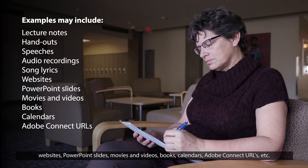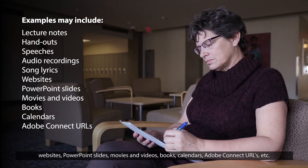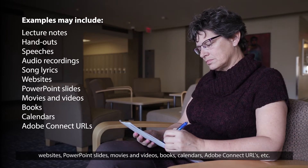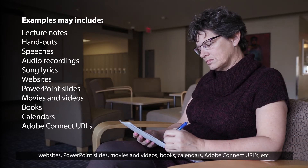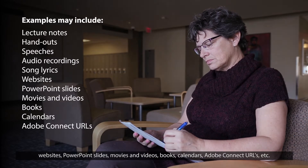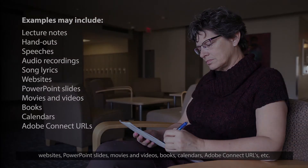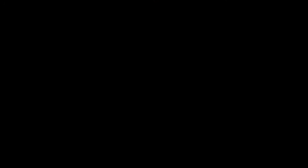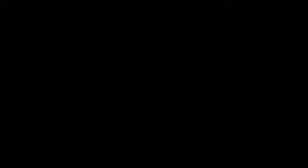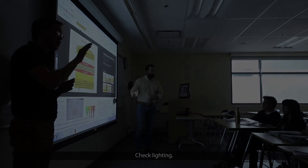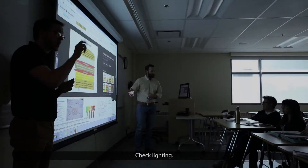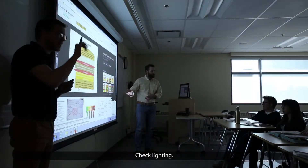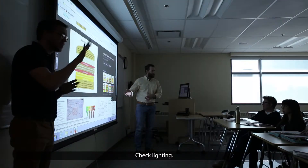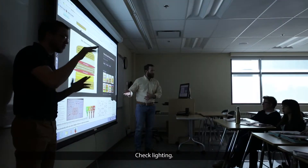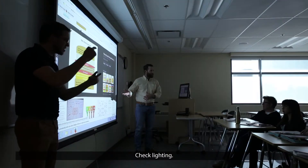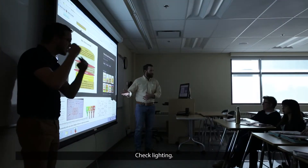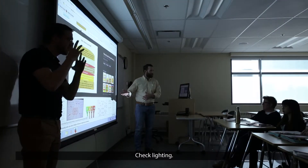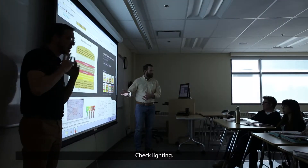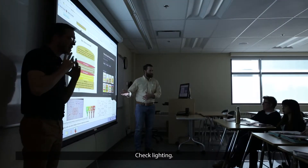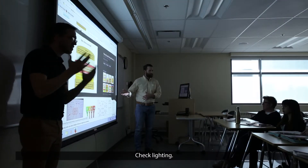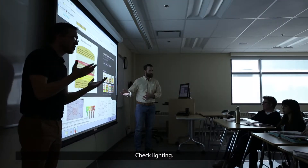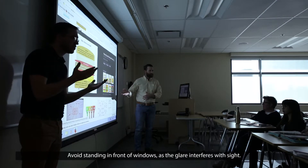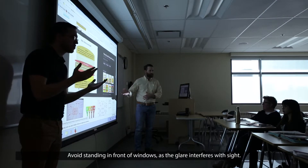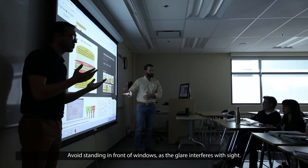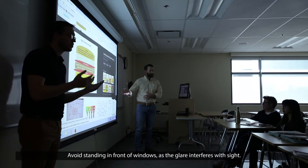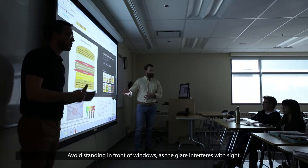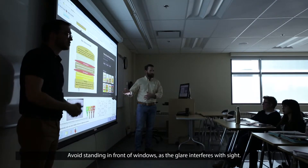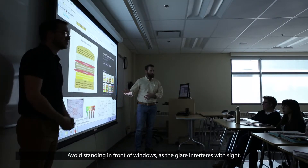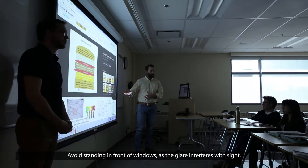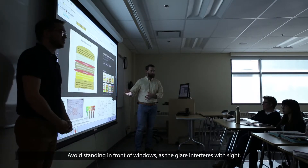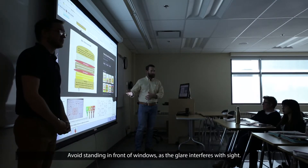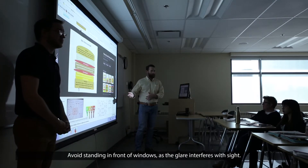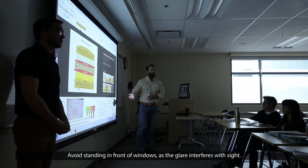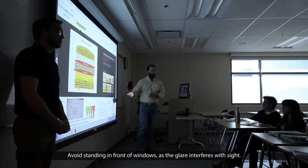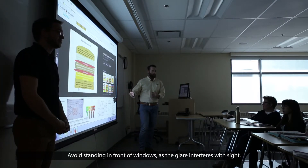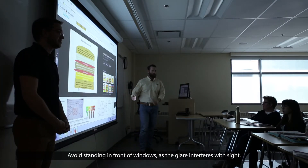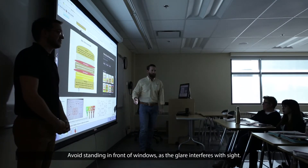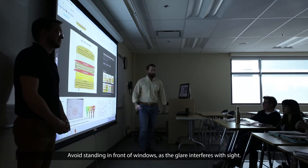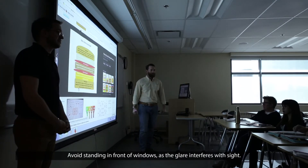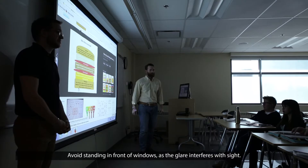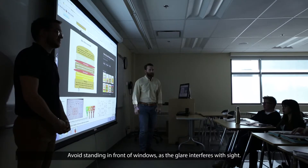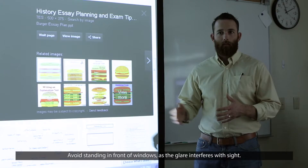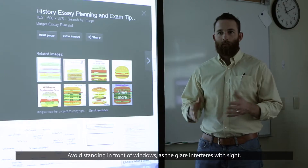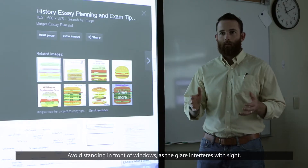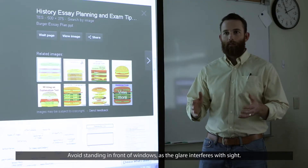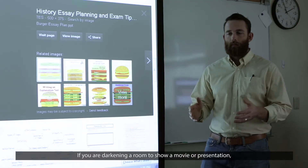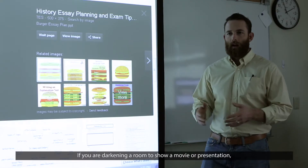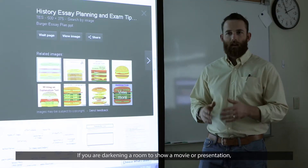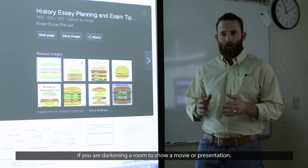URLs, etc. Check lighting. Avoid standing in front of windows, as the glare interferes with sight. If you are